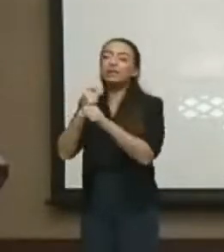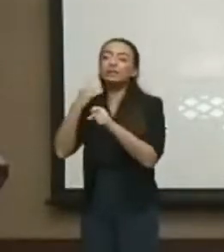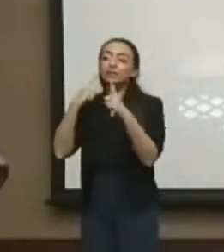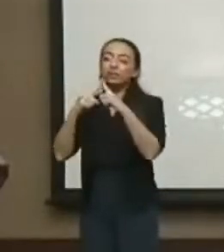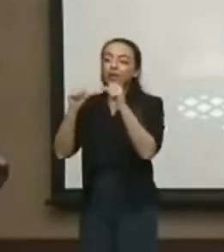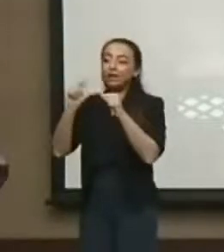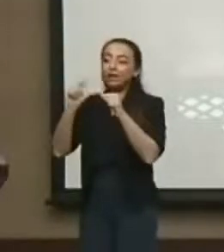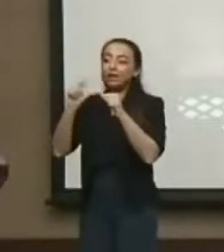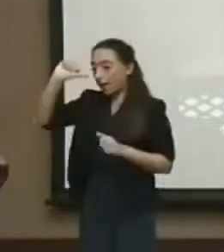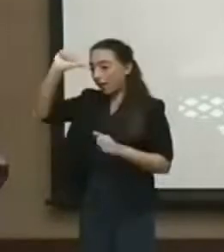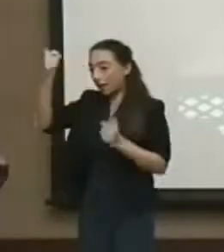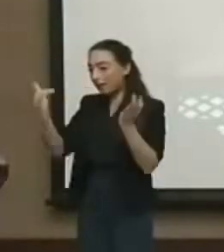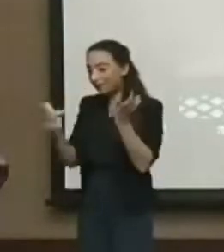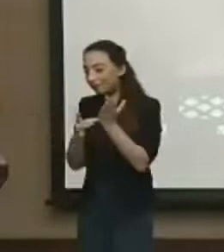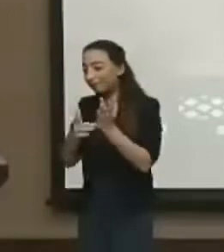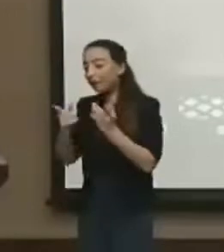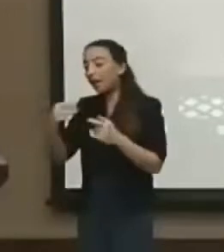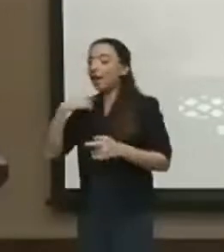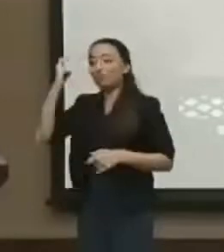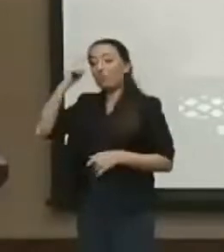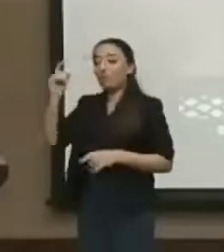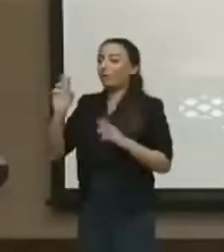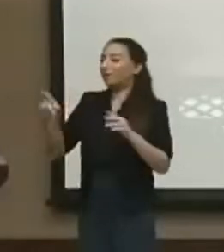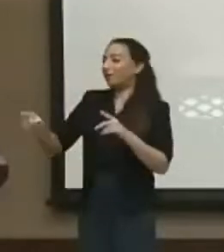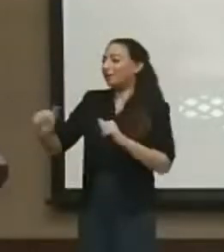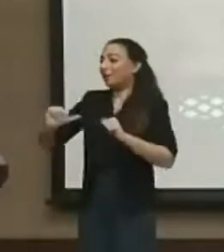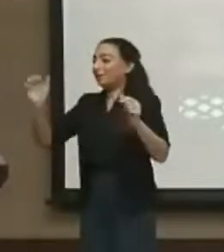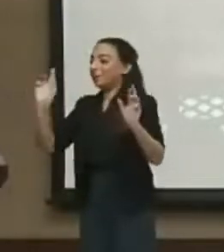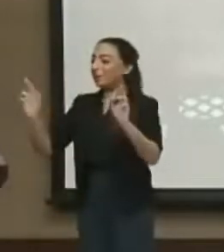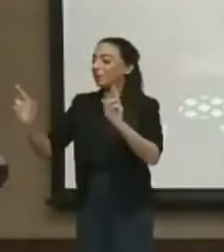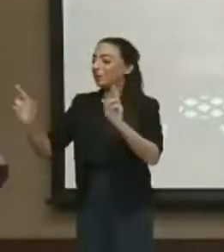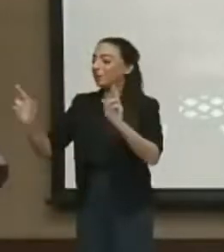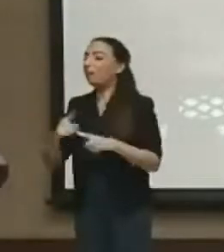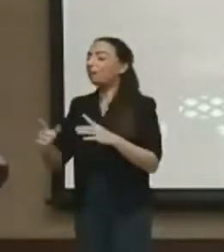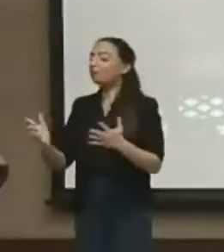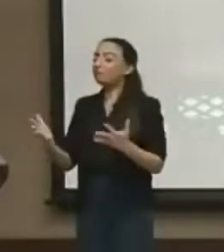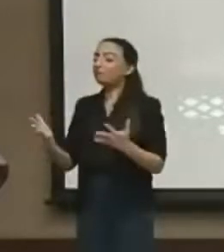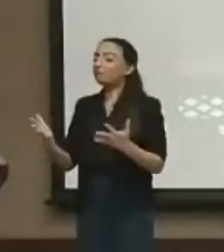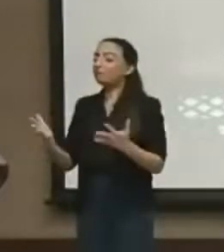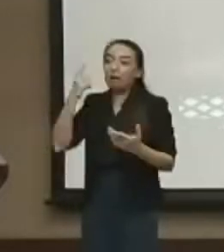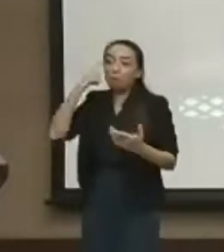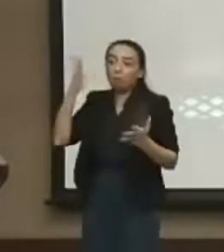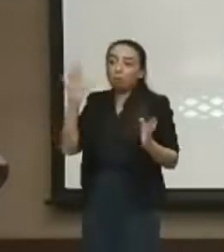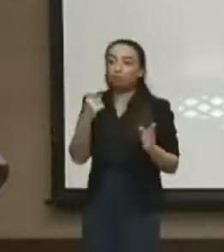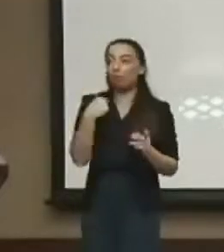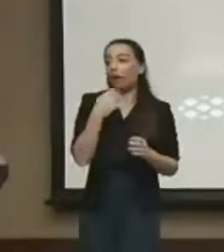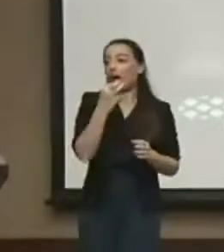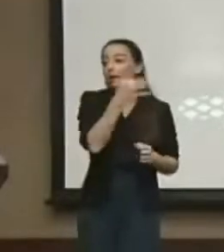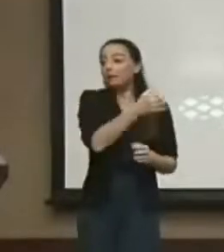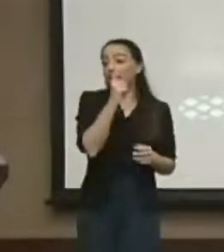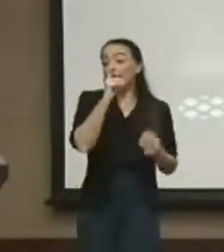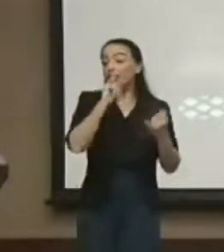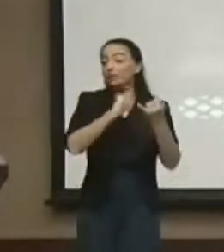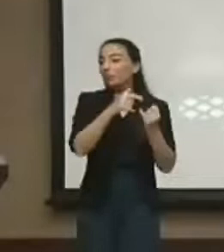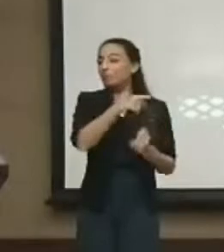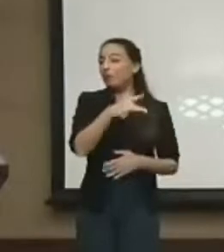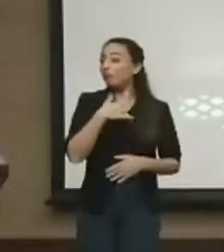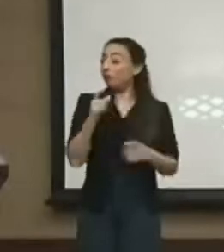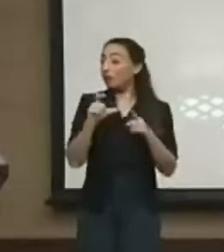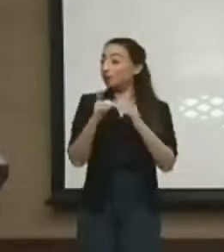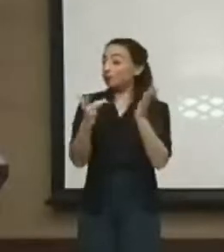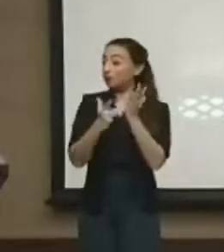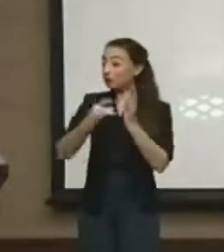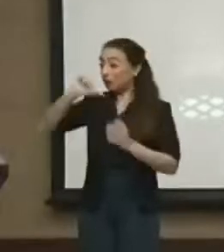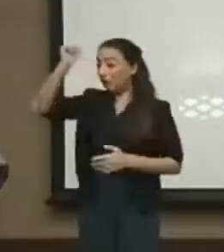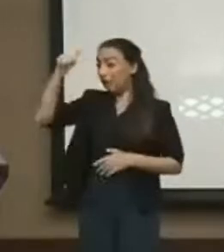our problems would be solved very, very quickly. But Shilpi, tell us what are the gaps and what are the problems and what are the